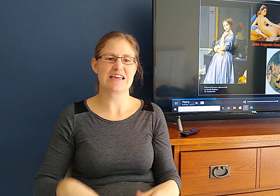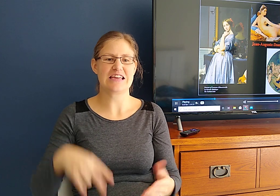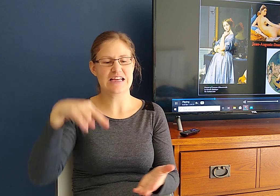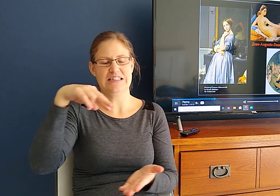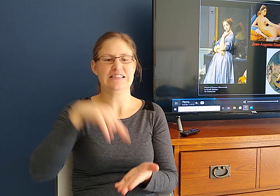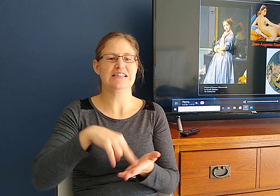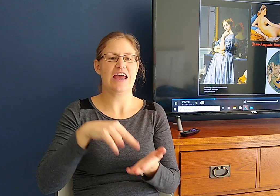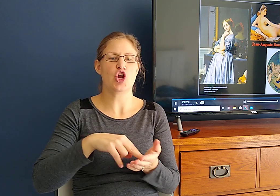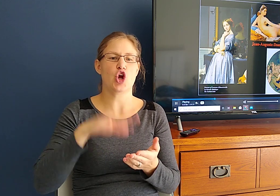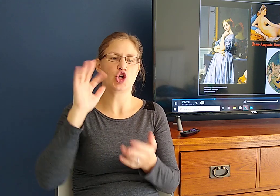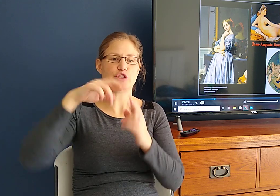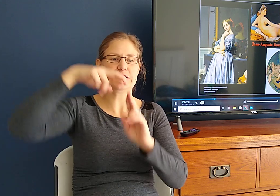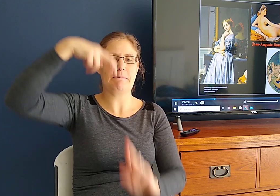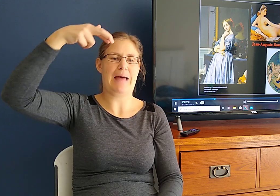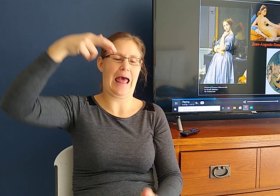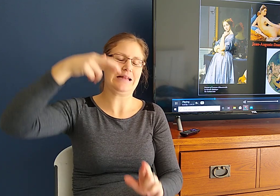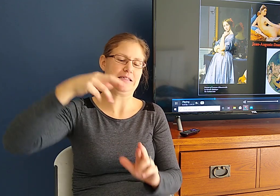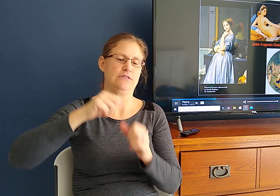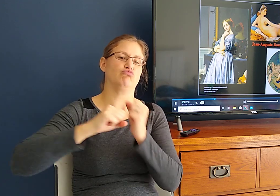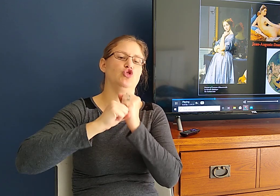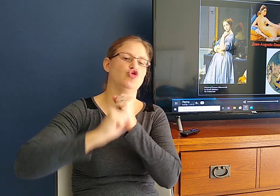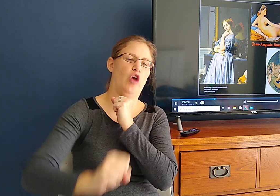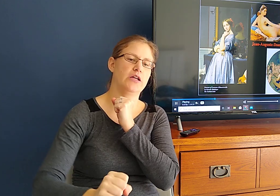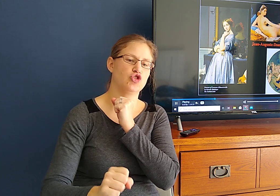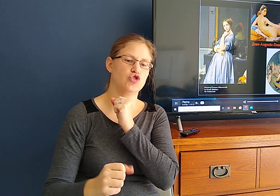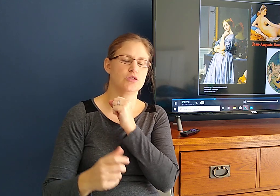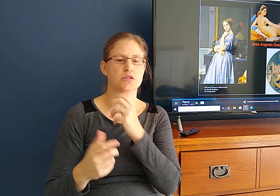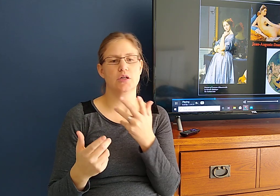elongated and is portion.